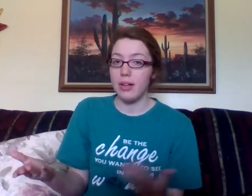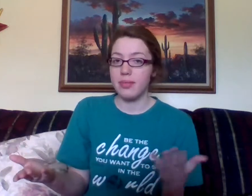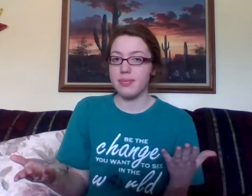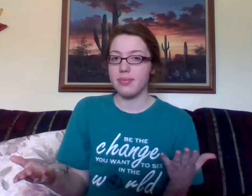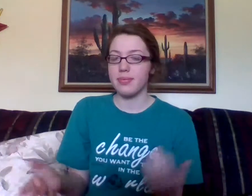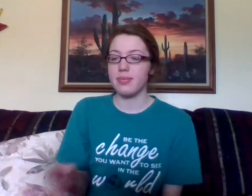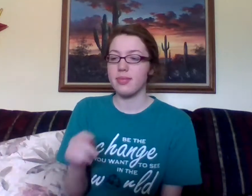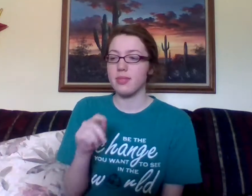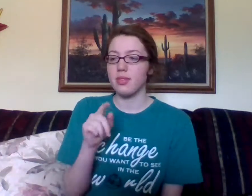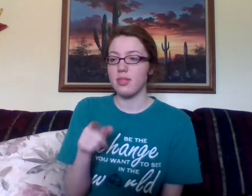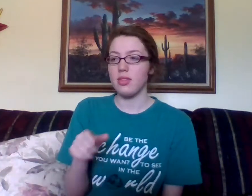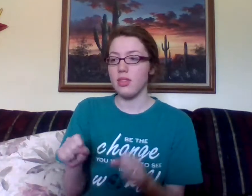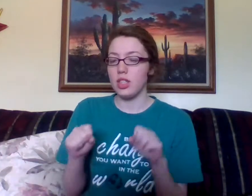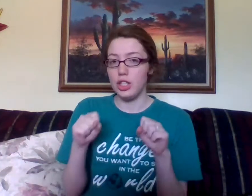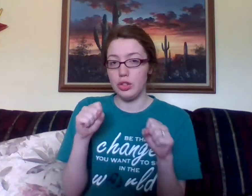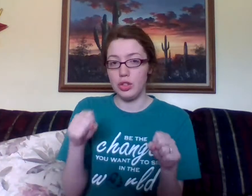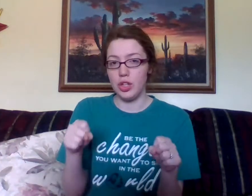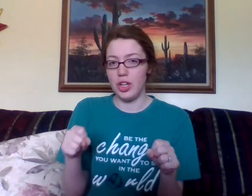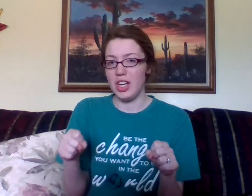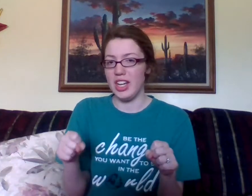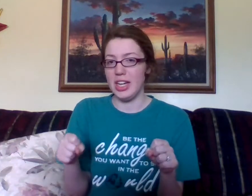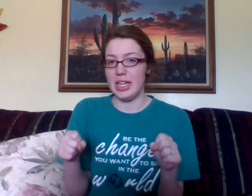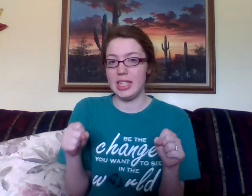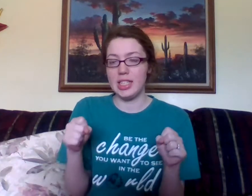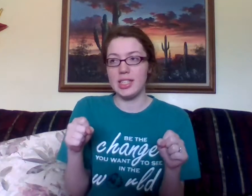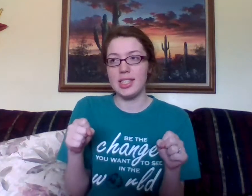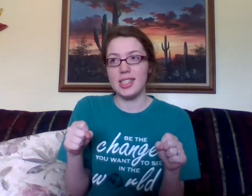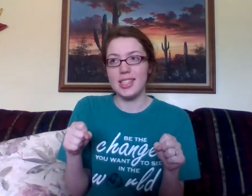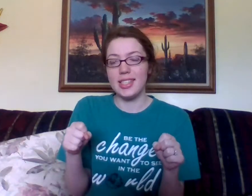Well, you could